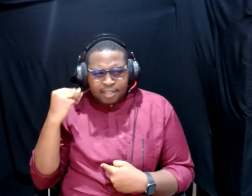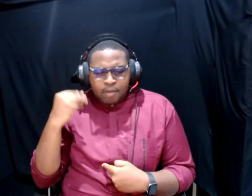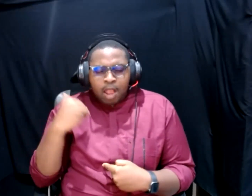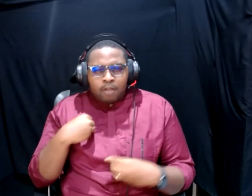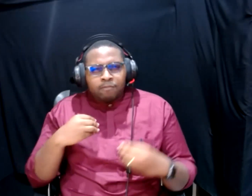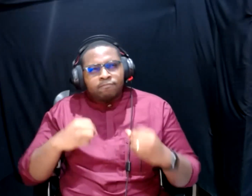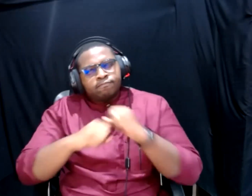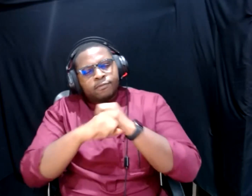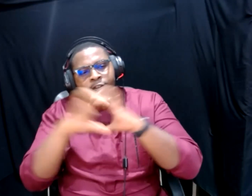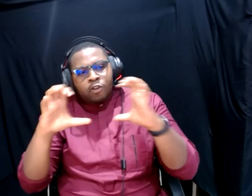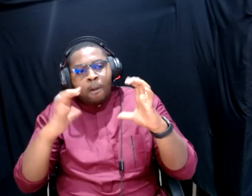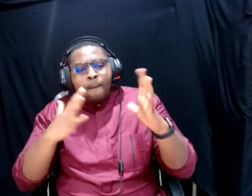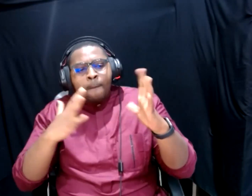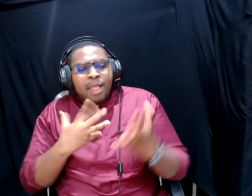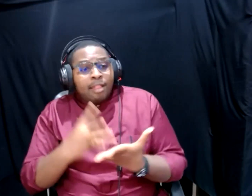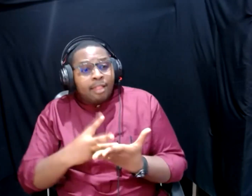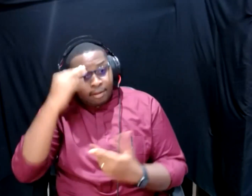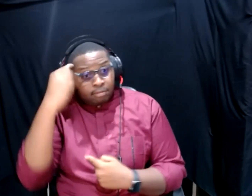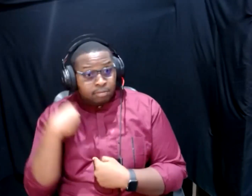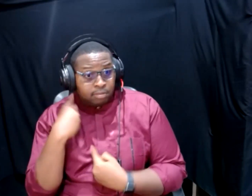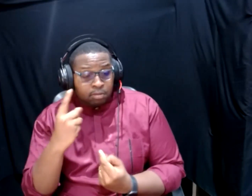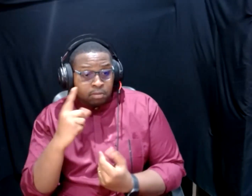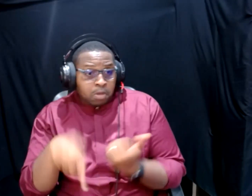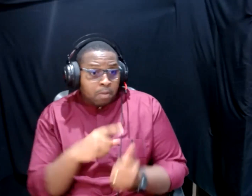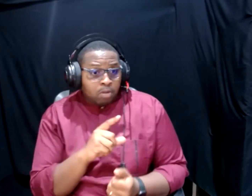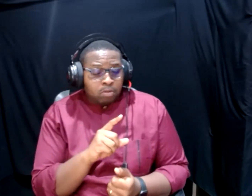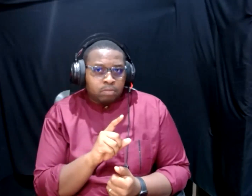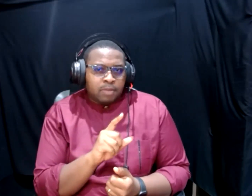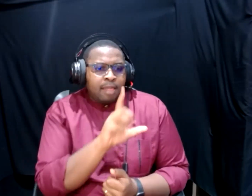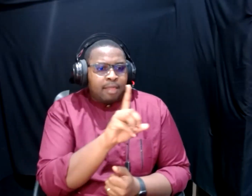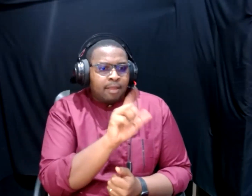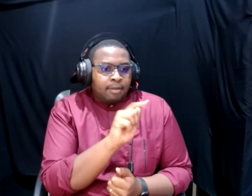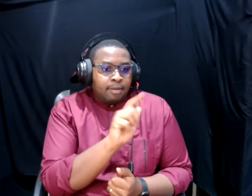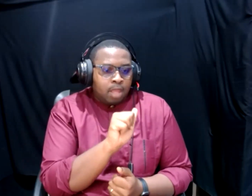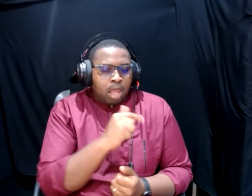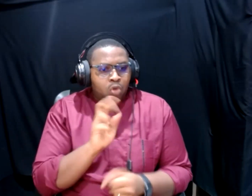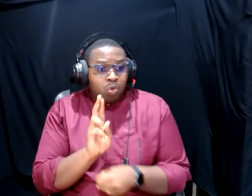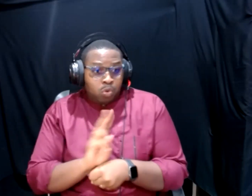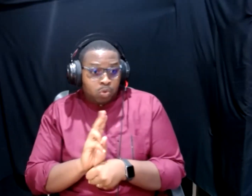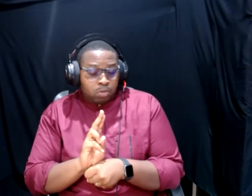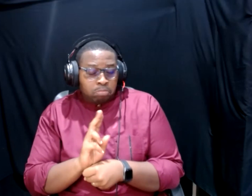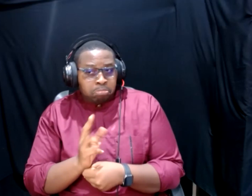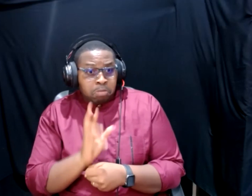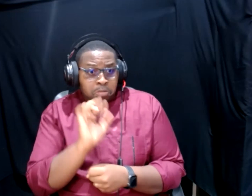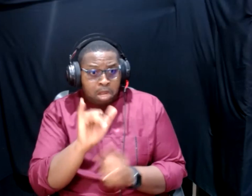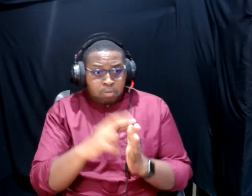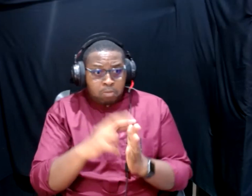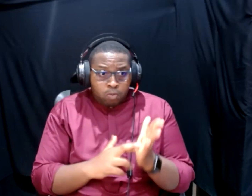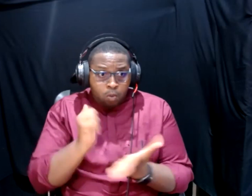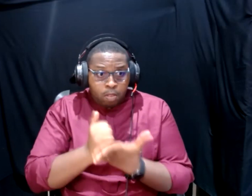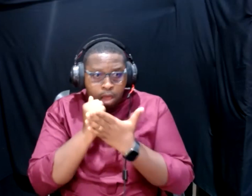the expertise I've gained over the years in applied use of longitudinal data analytics and why I think this rule change is so important to